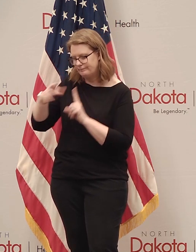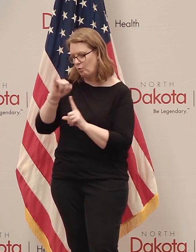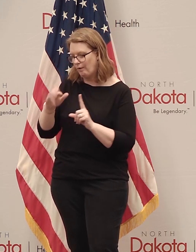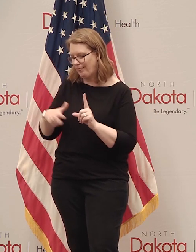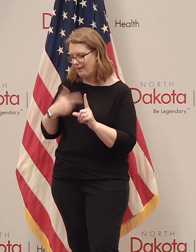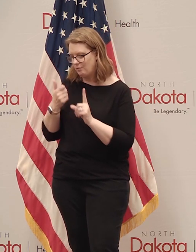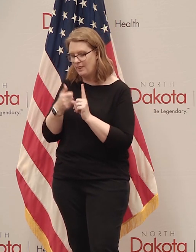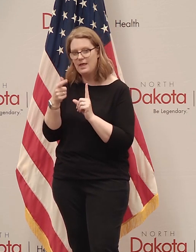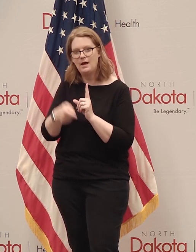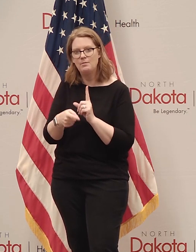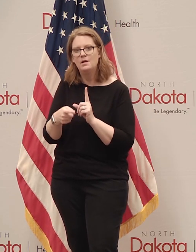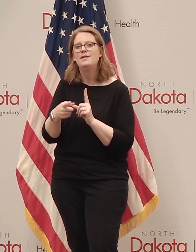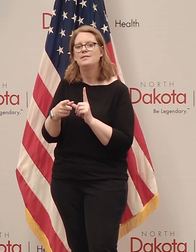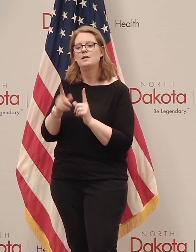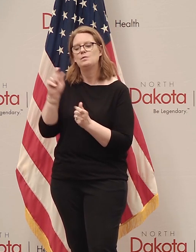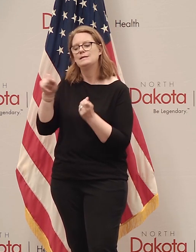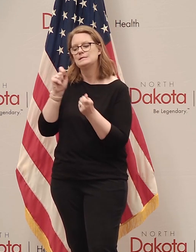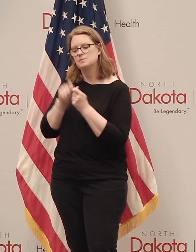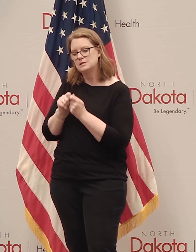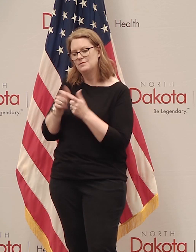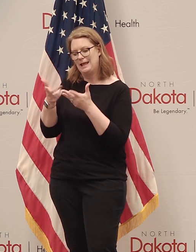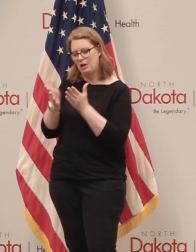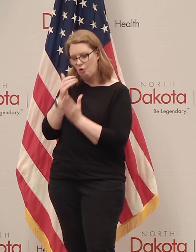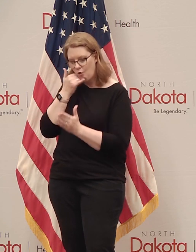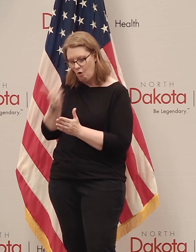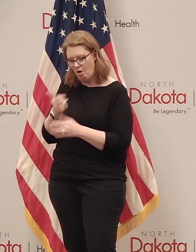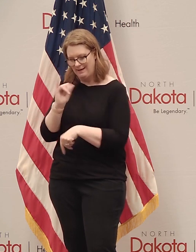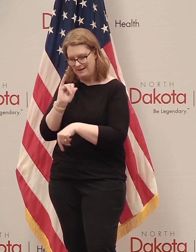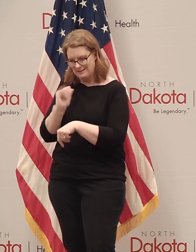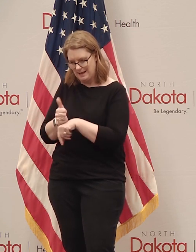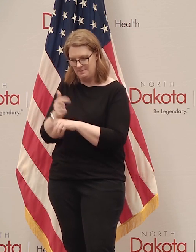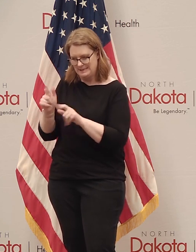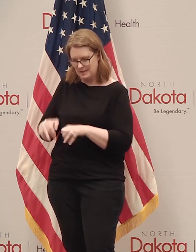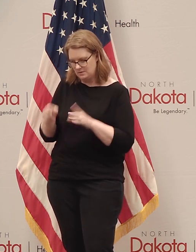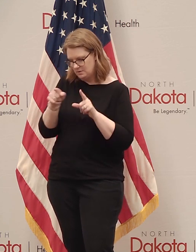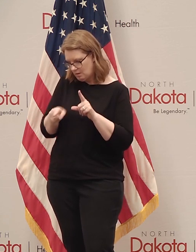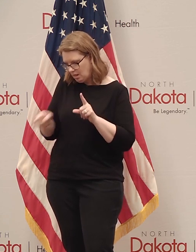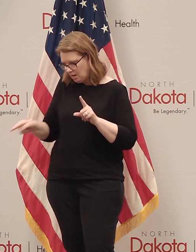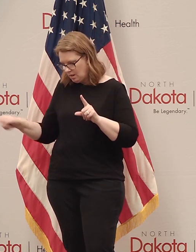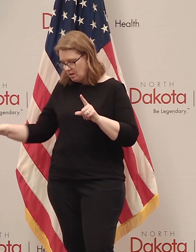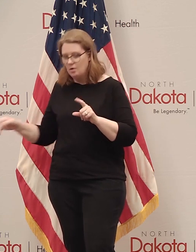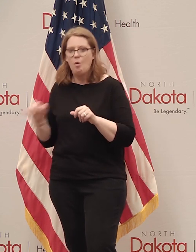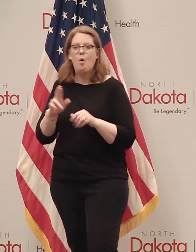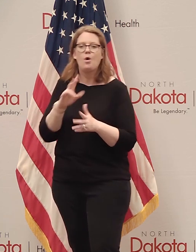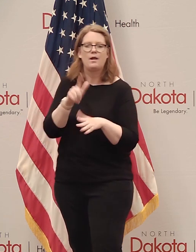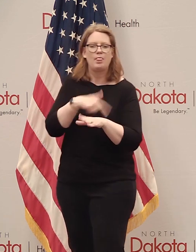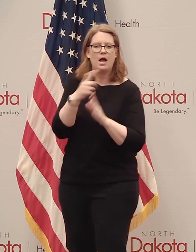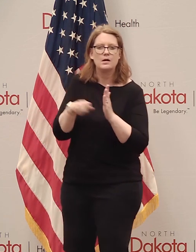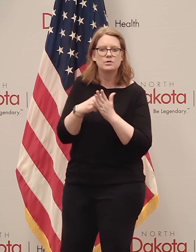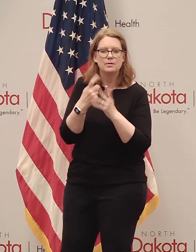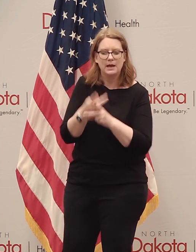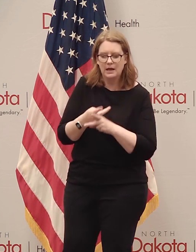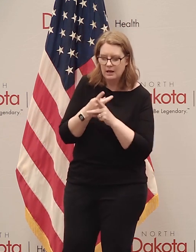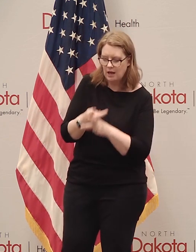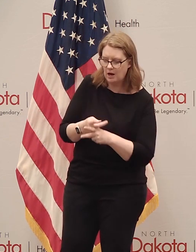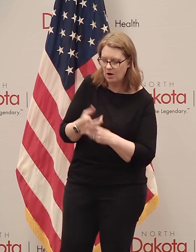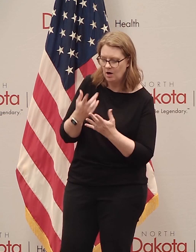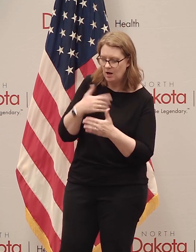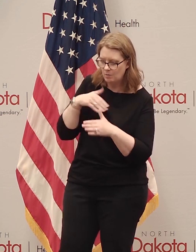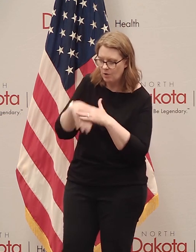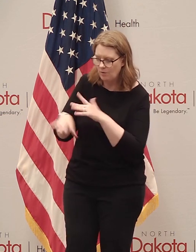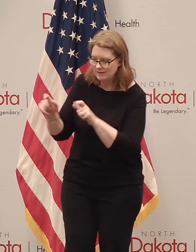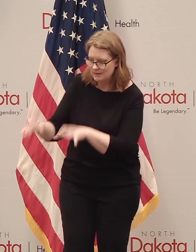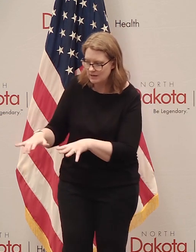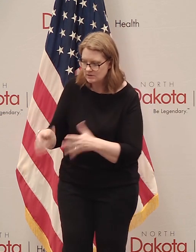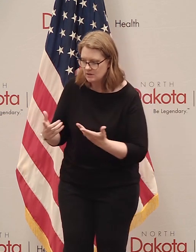fashion, if we're going into long-term care centers and testing everybody where there's, that's a potential high area of prevalence, and we've only getting 3.6% of